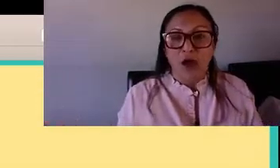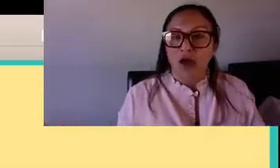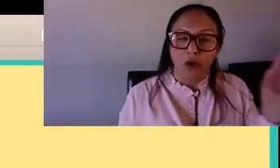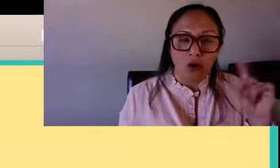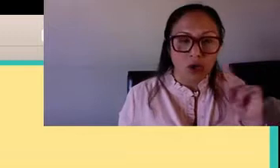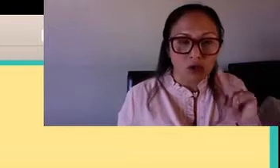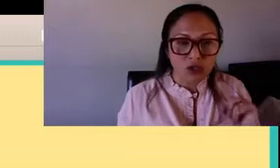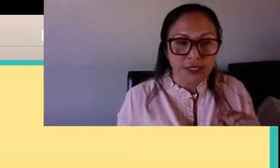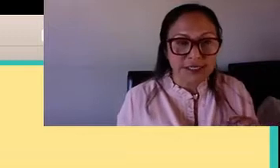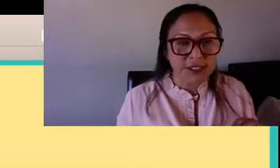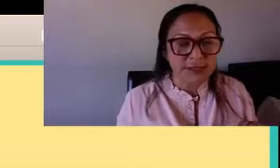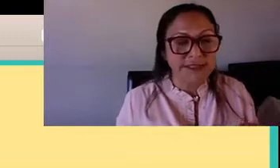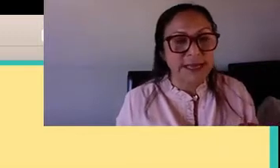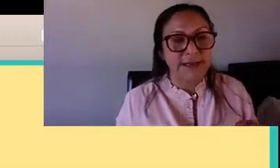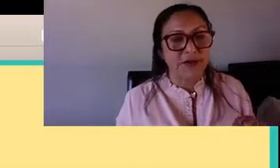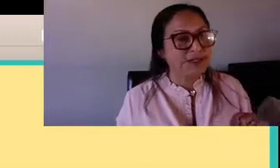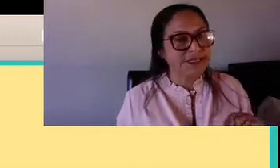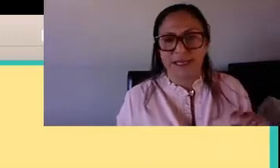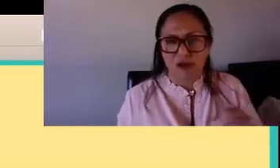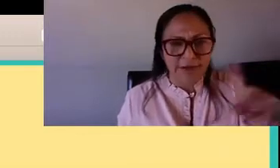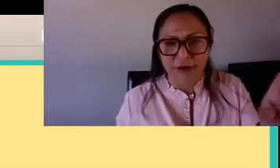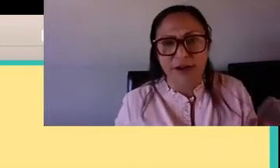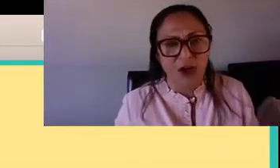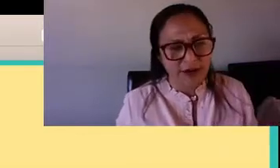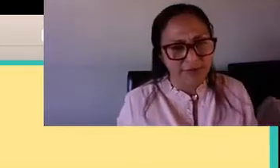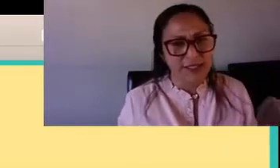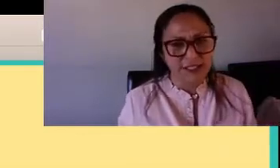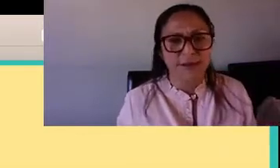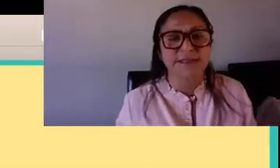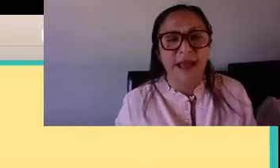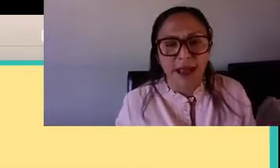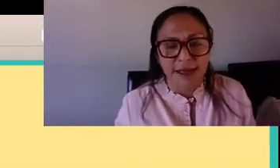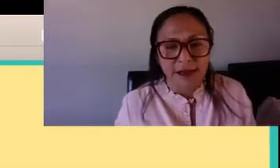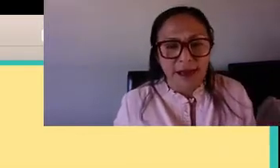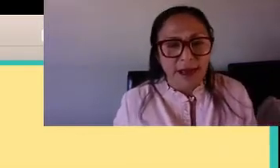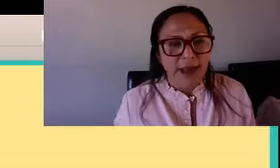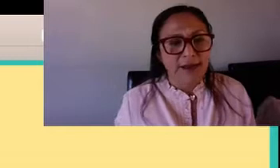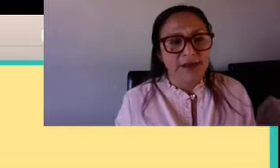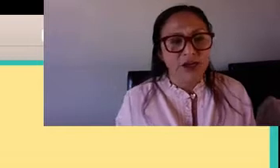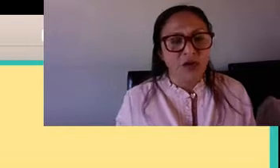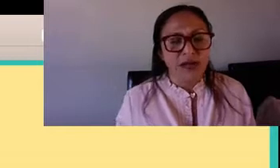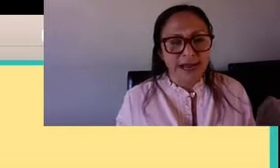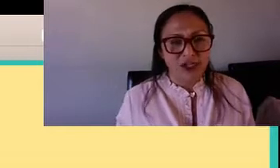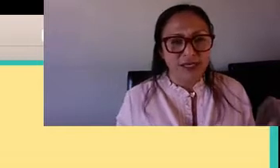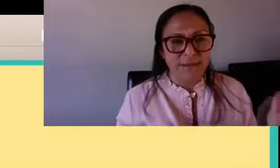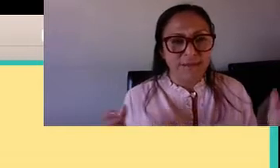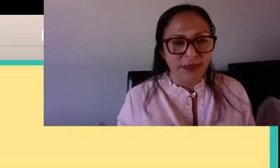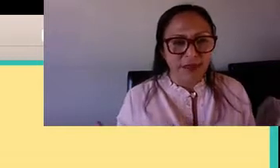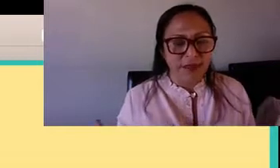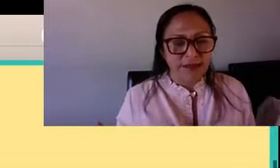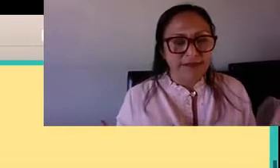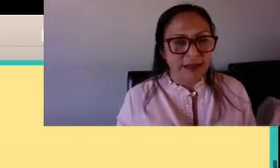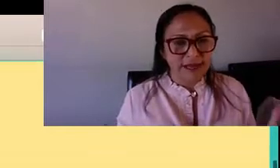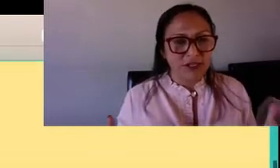oh, no, no, no, you shouldn't teach them sign language because they're never going to talk if you teach them sign. And, that's actually a